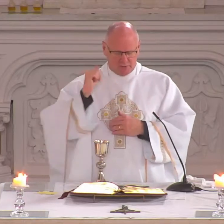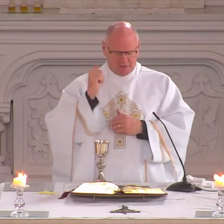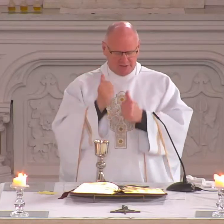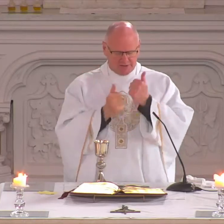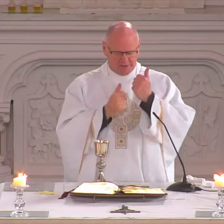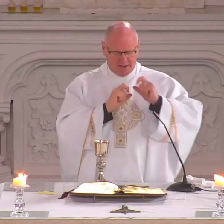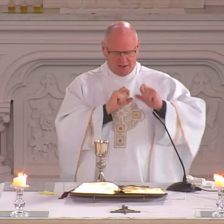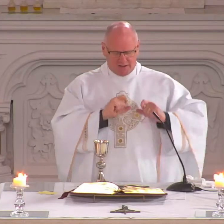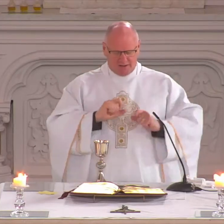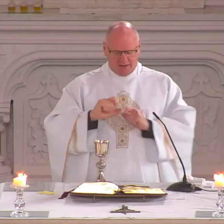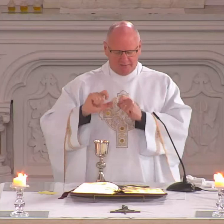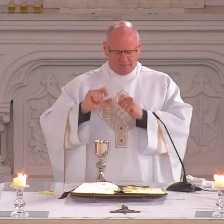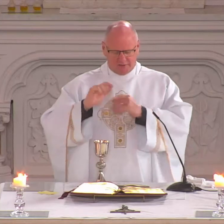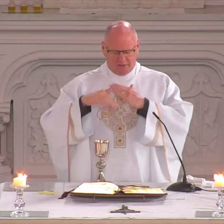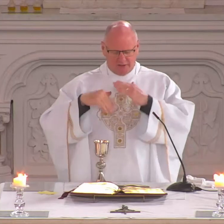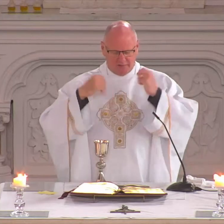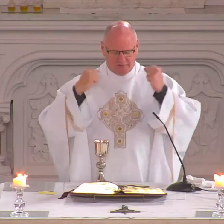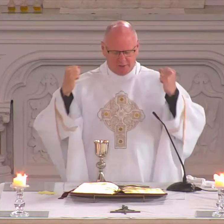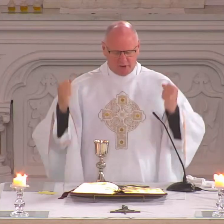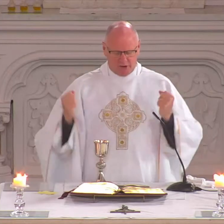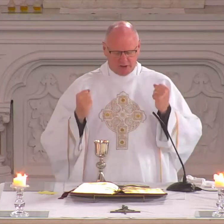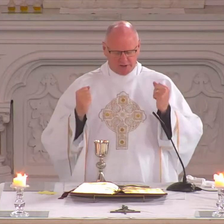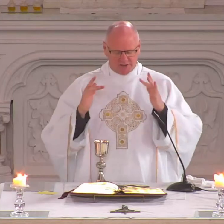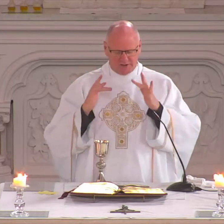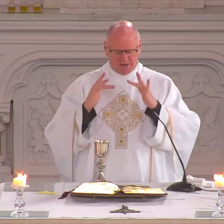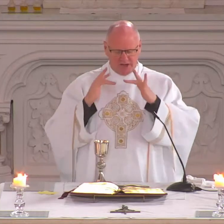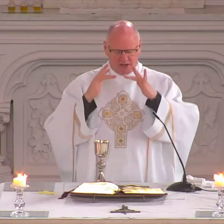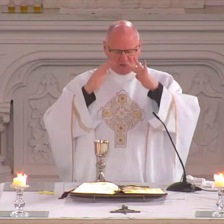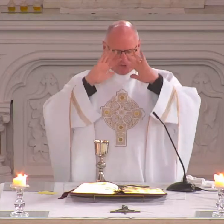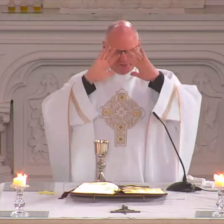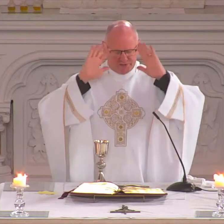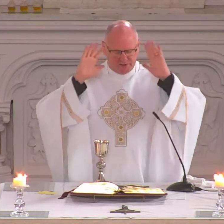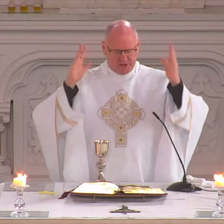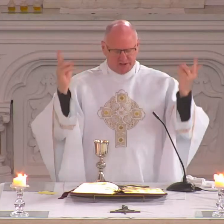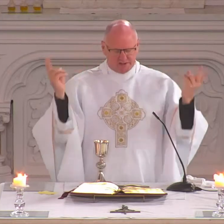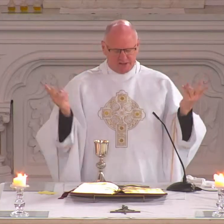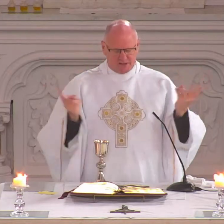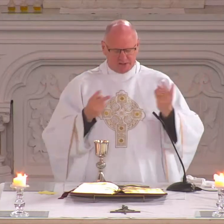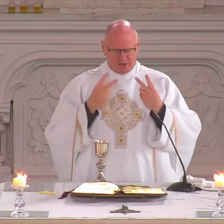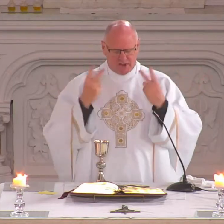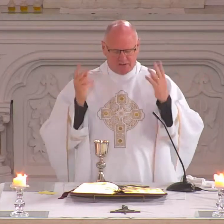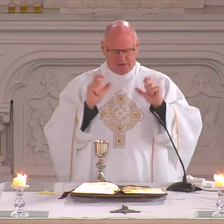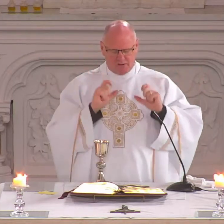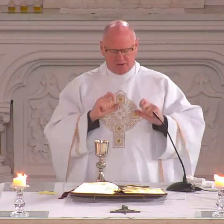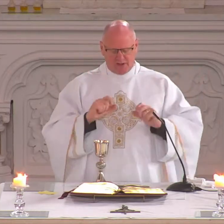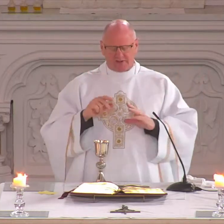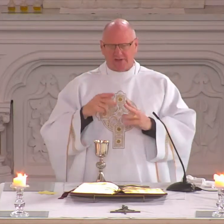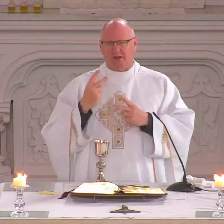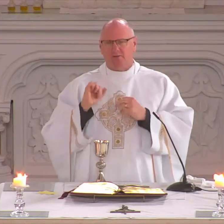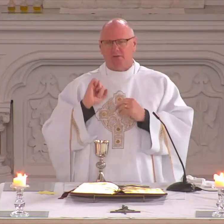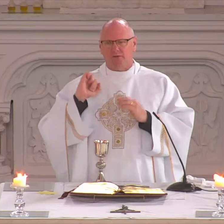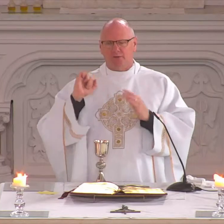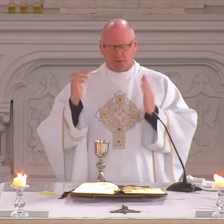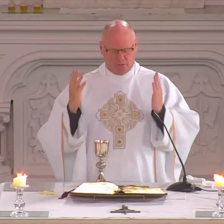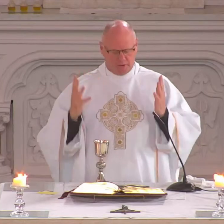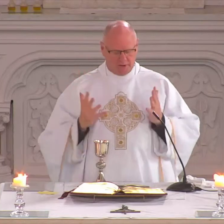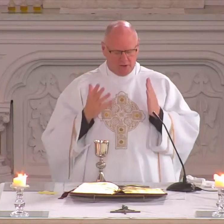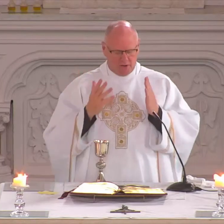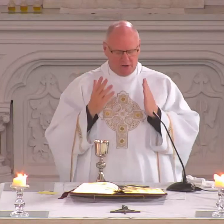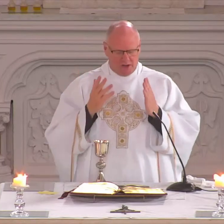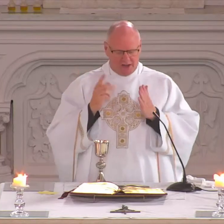your praise, and even the heavenly powers and angelic hosts sing together the unending hymn of your